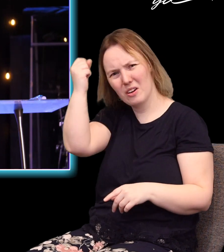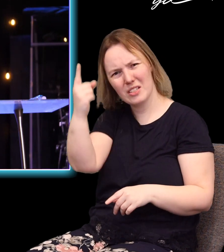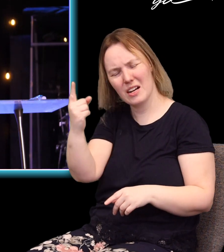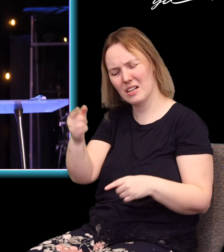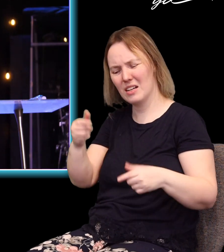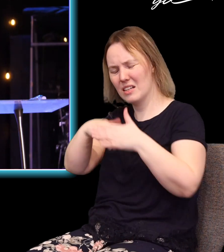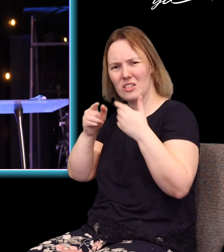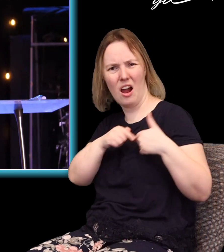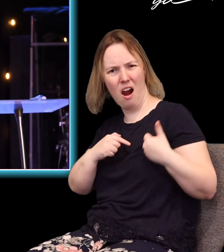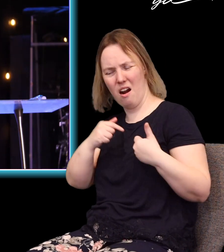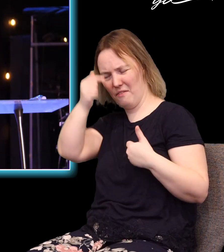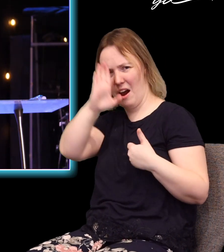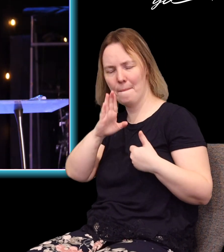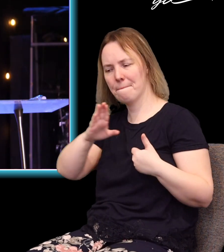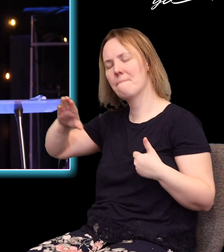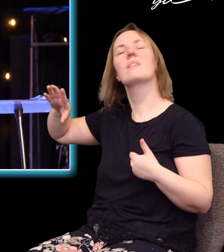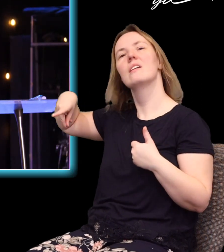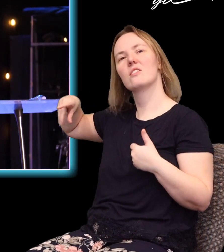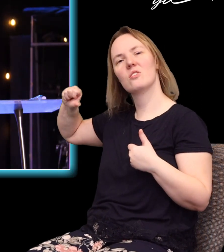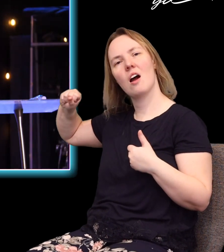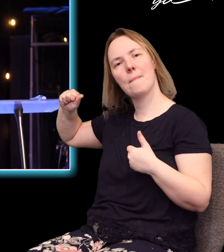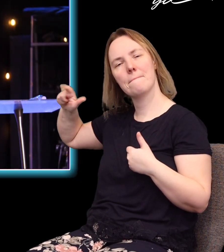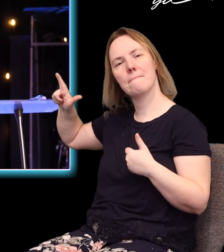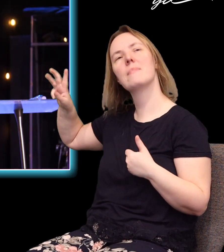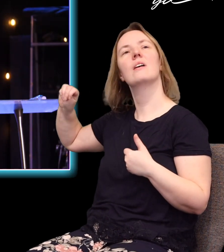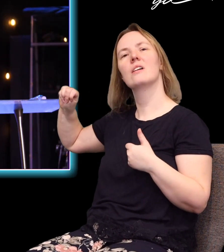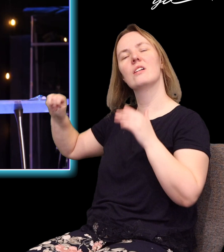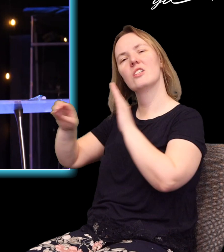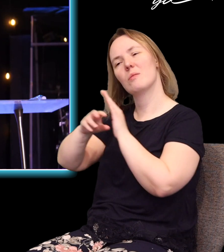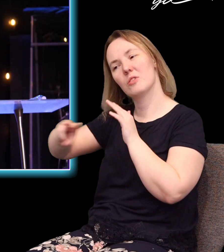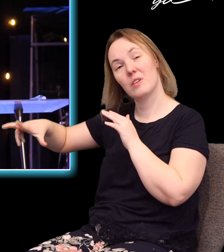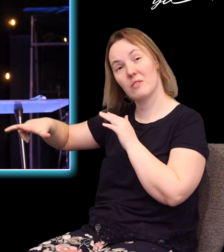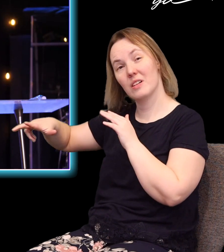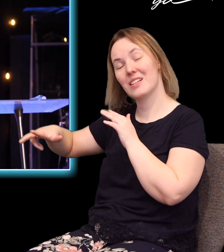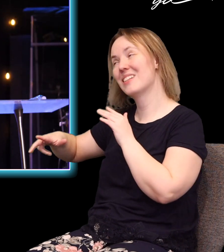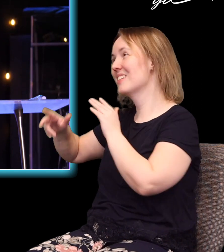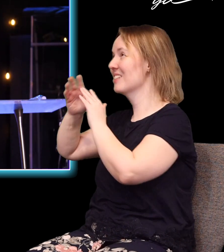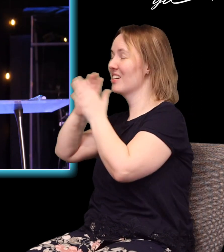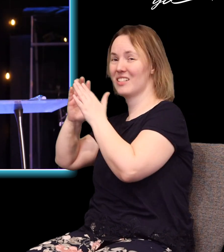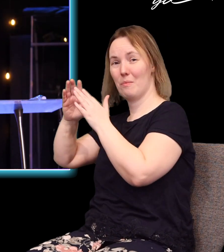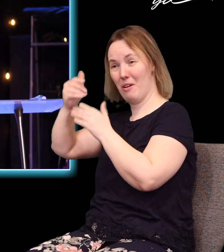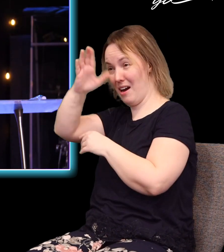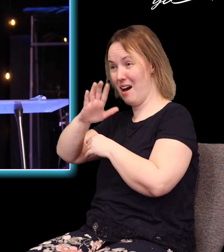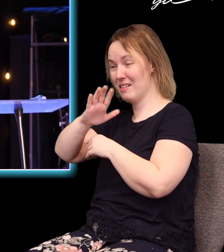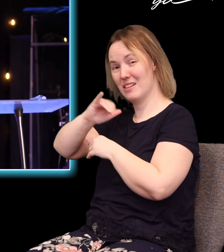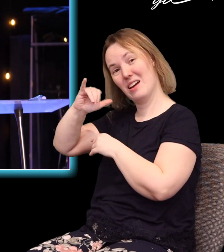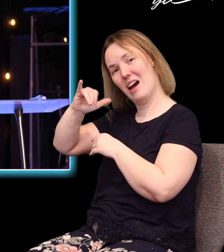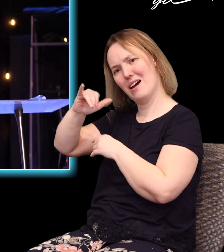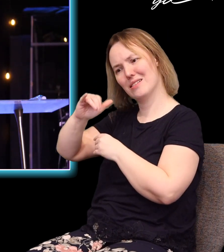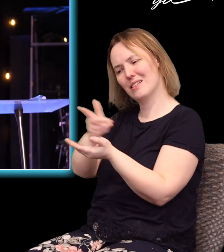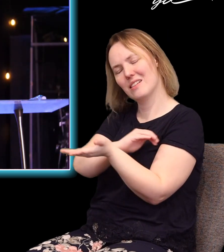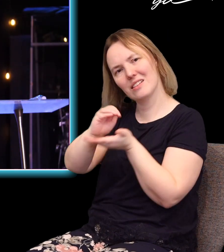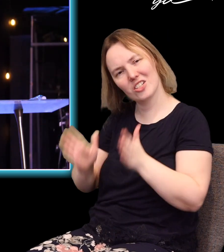into the heart of God. And so in the 23rd Psalm, he refers to God as that shepherd. And of course,